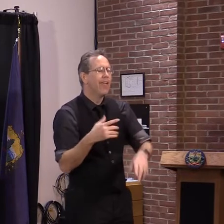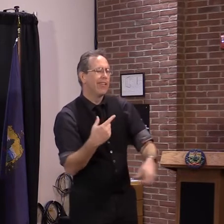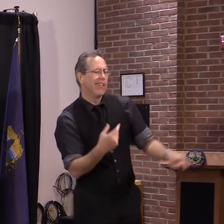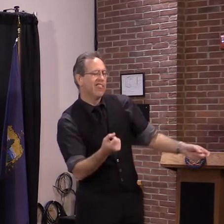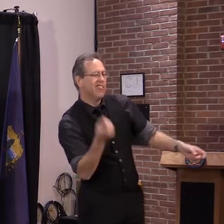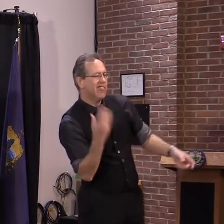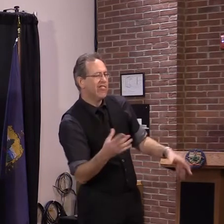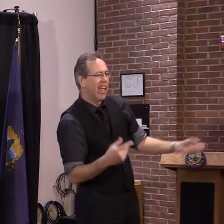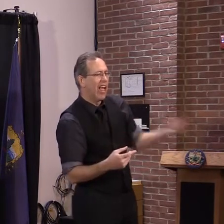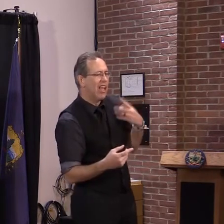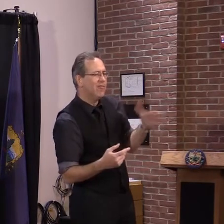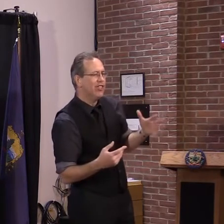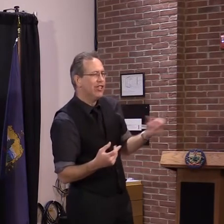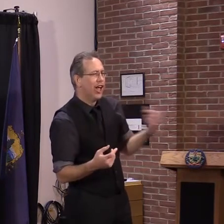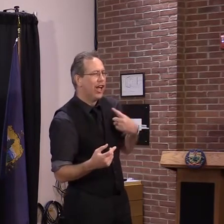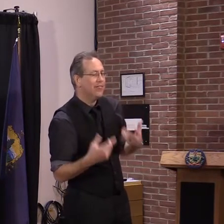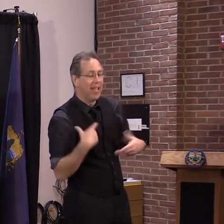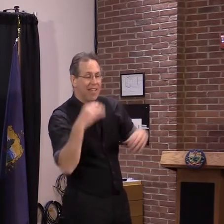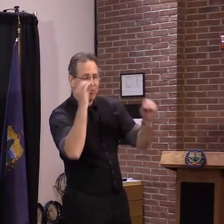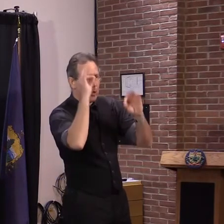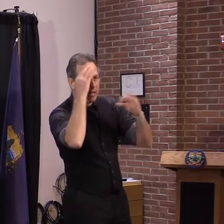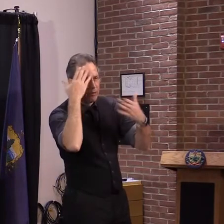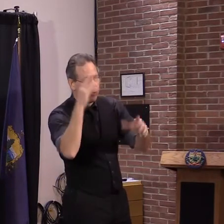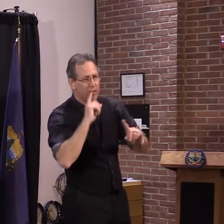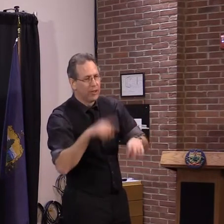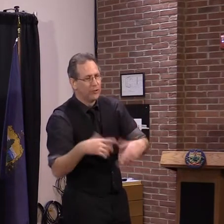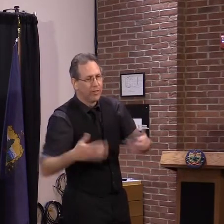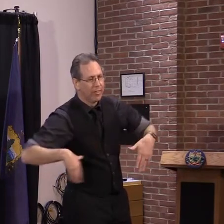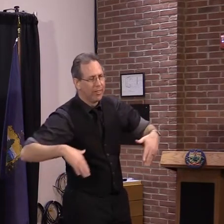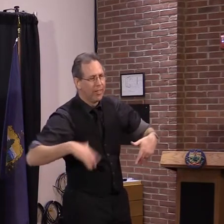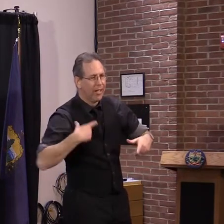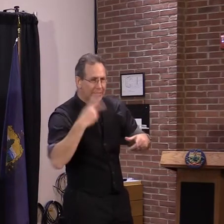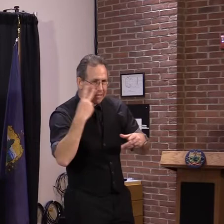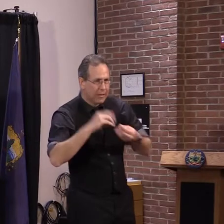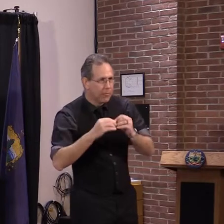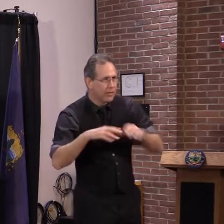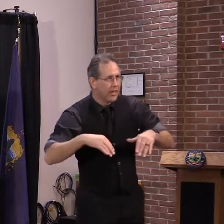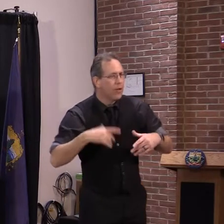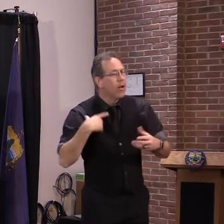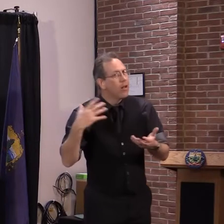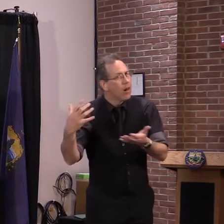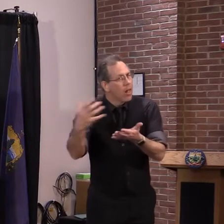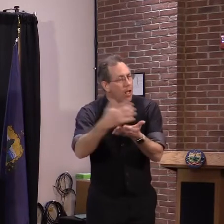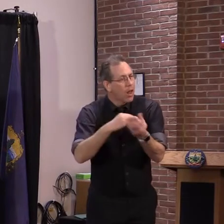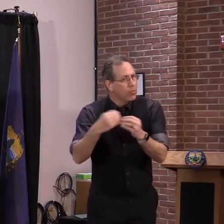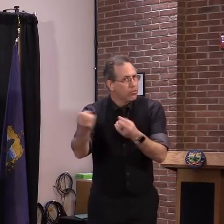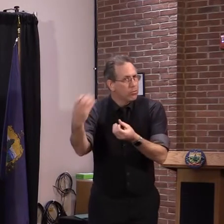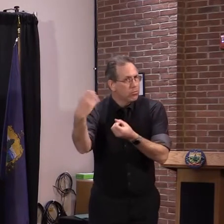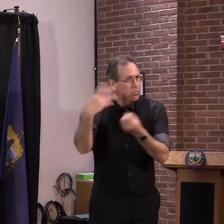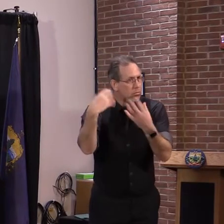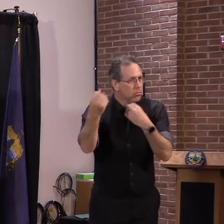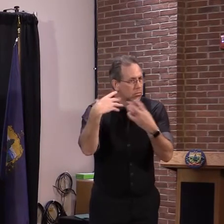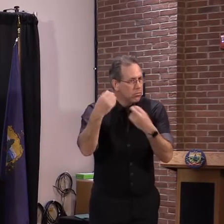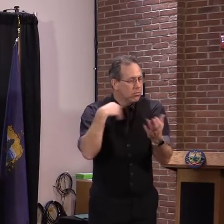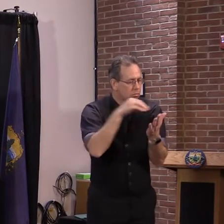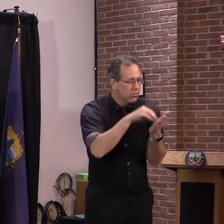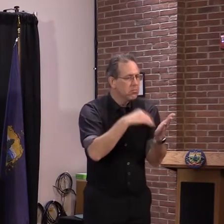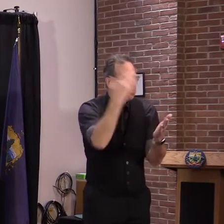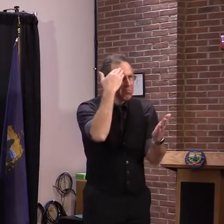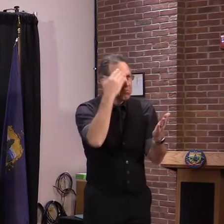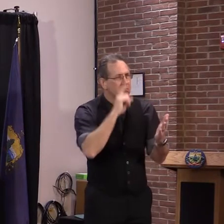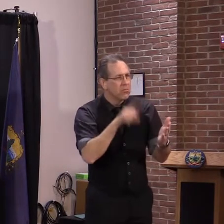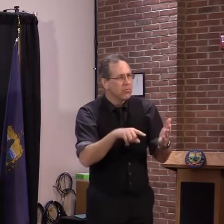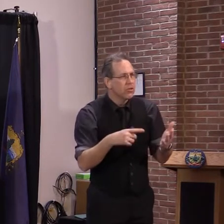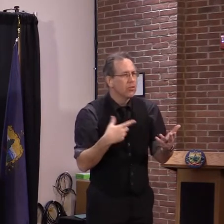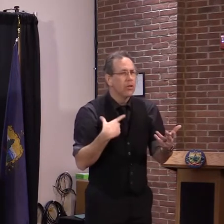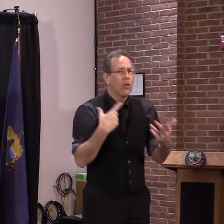don't have the exact number at this point in time. We're trying to put it all together. There had to be some agreements worked out between the Department of